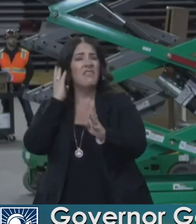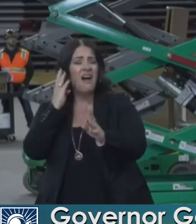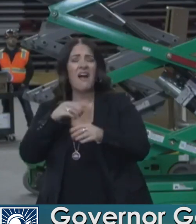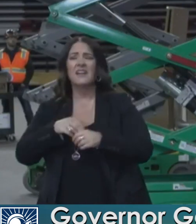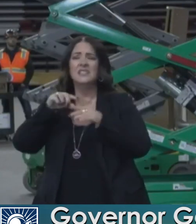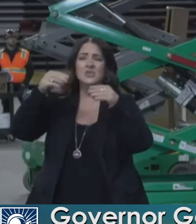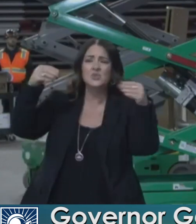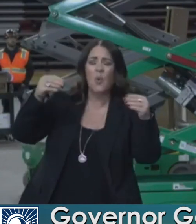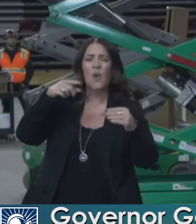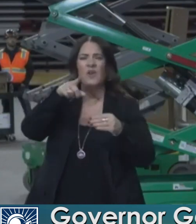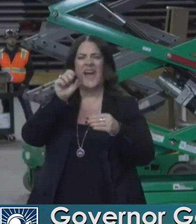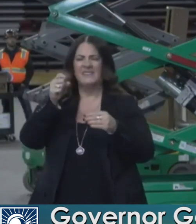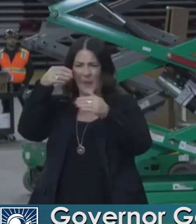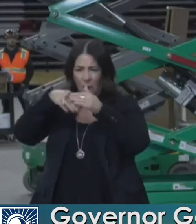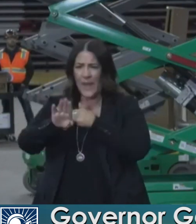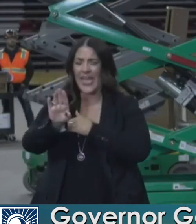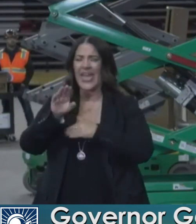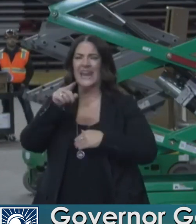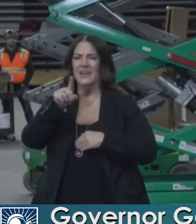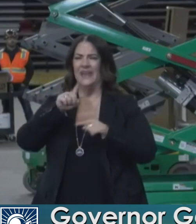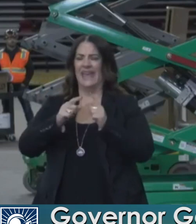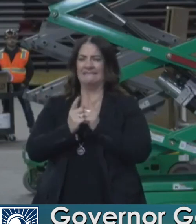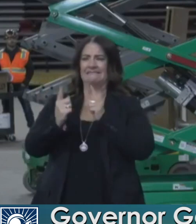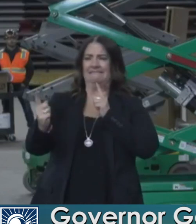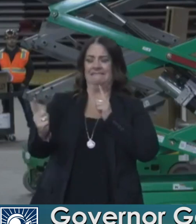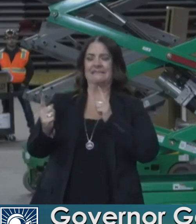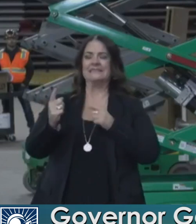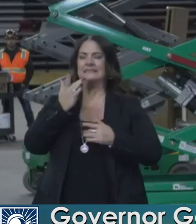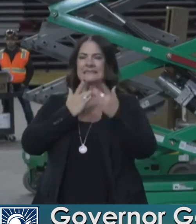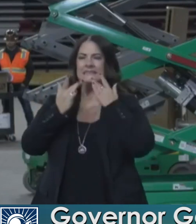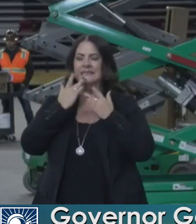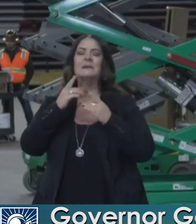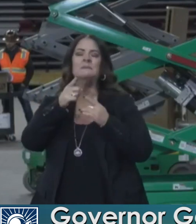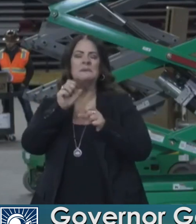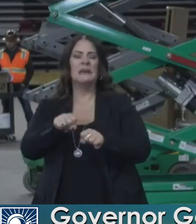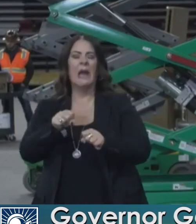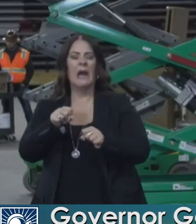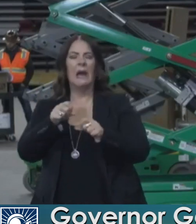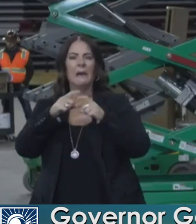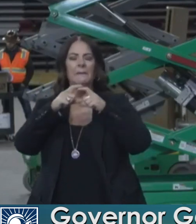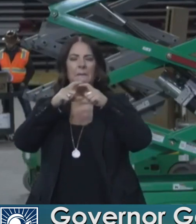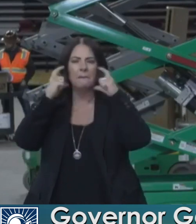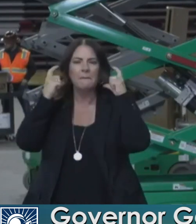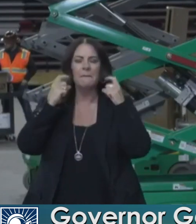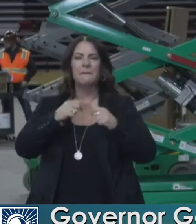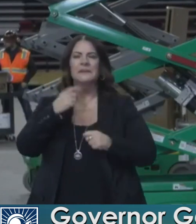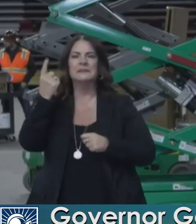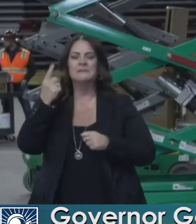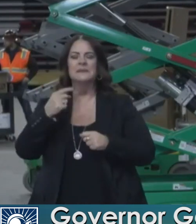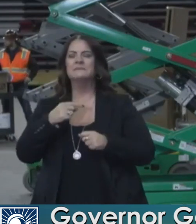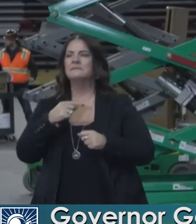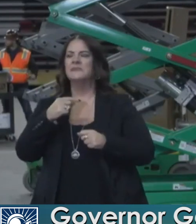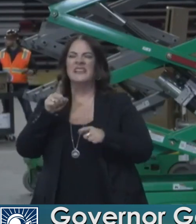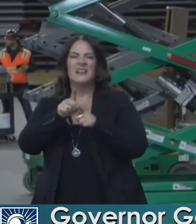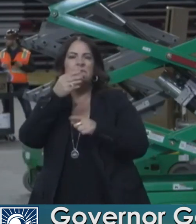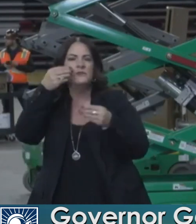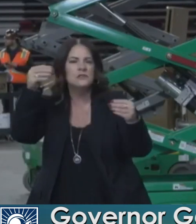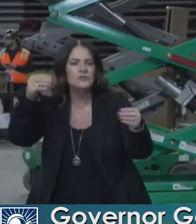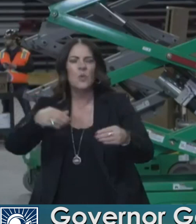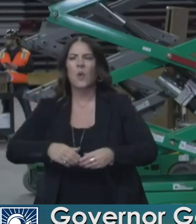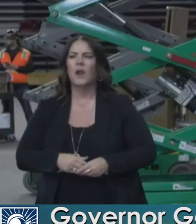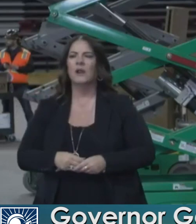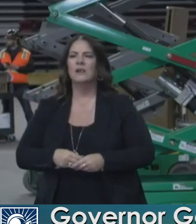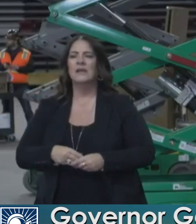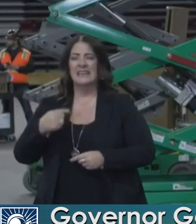and be around other people where you can't practice physical distancing, for example, at a grocery store. If we continue to do that, we continue to hold the